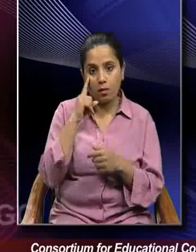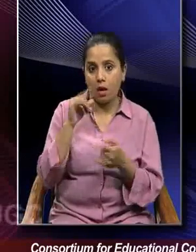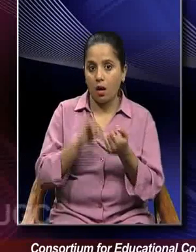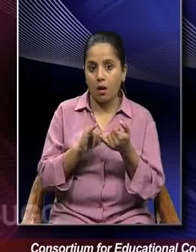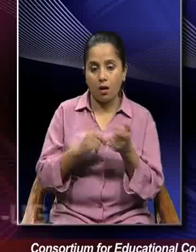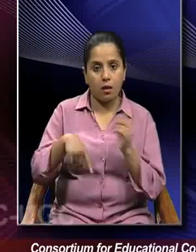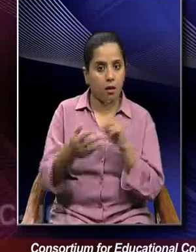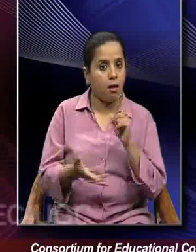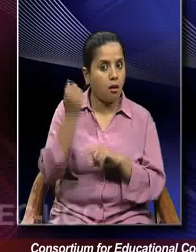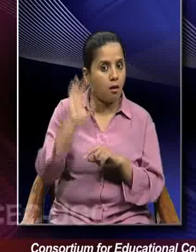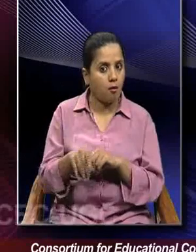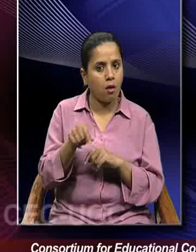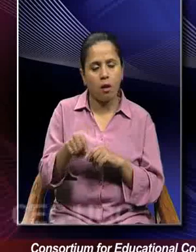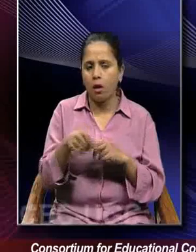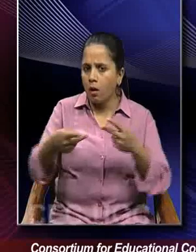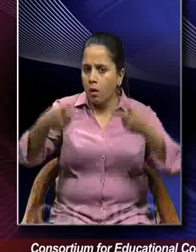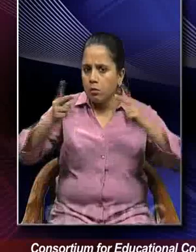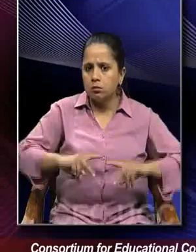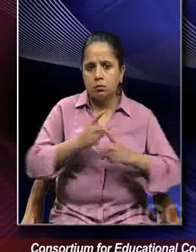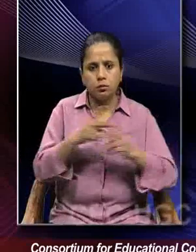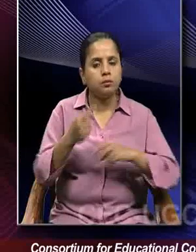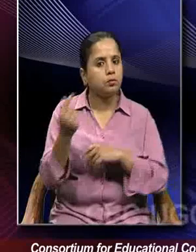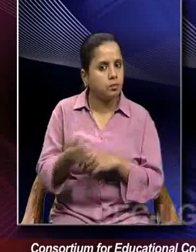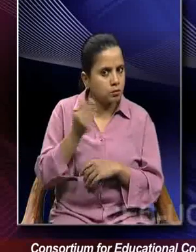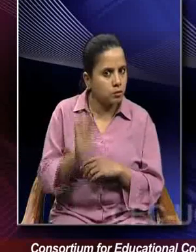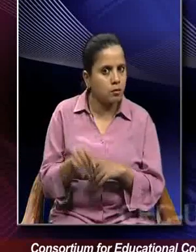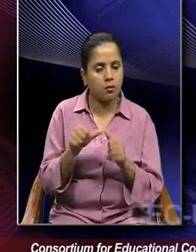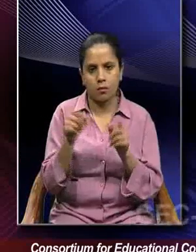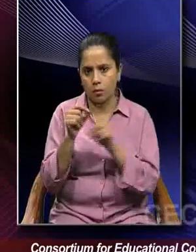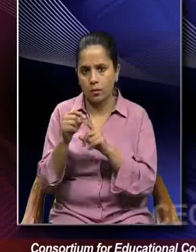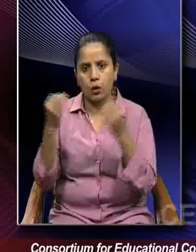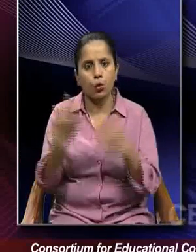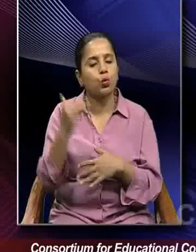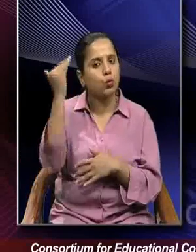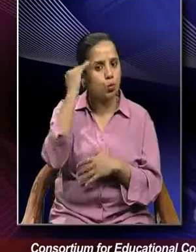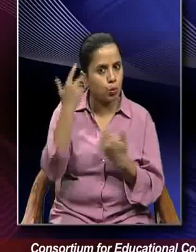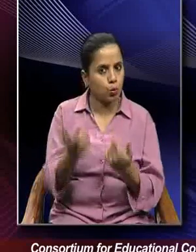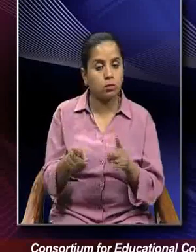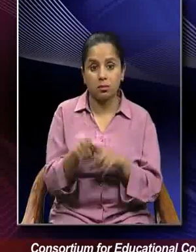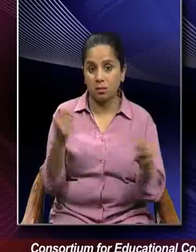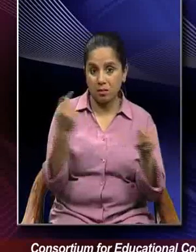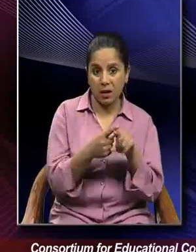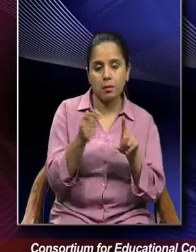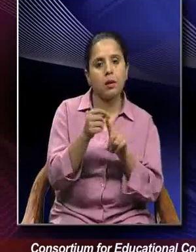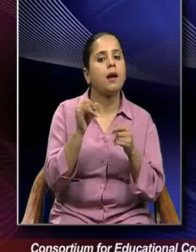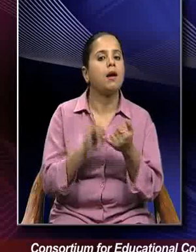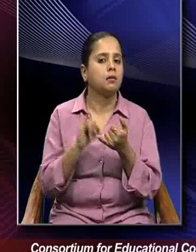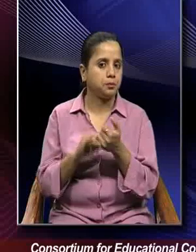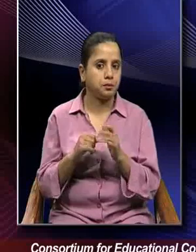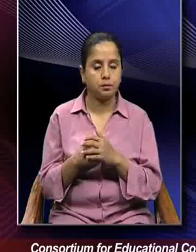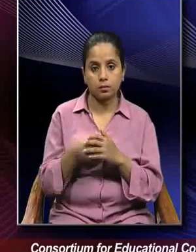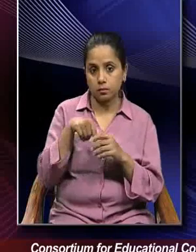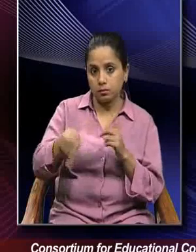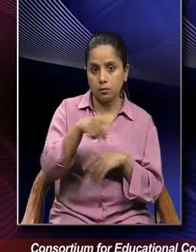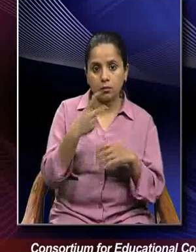takes a transcendent perspective towards the use and application of new knowledge in contrast to PSS. Transcendent